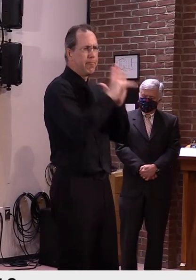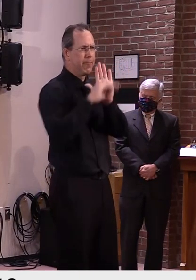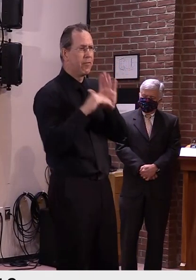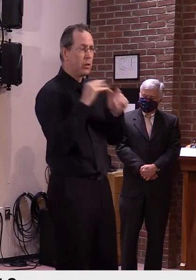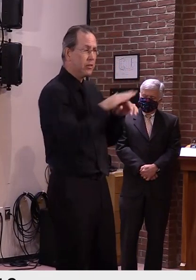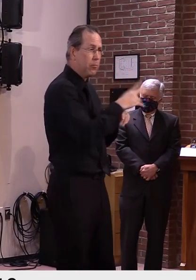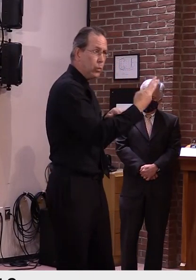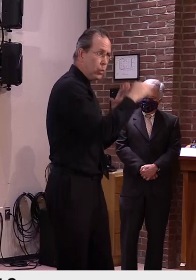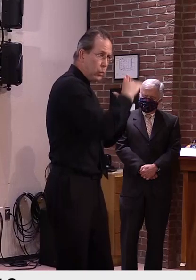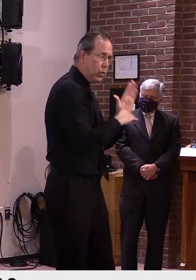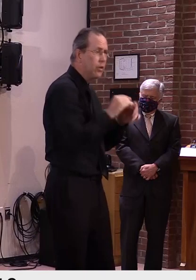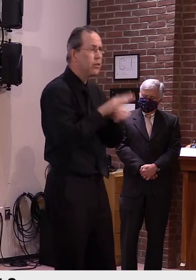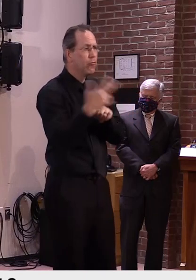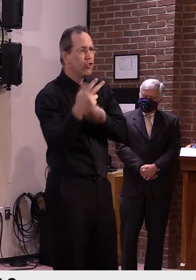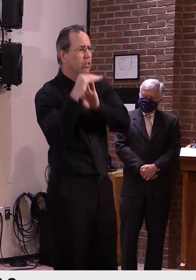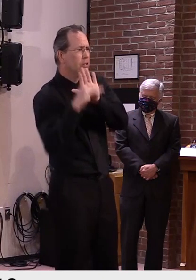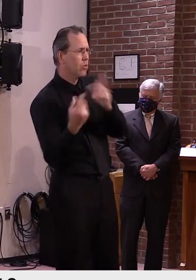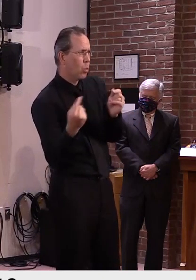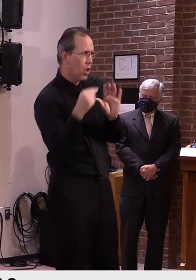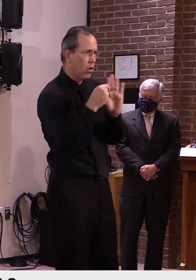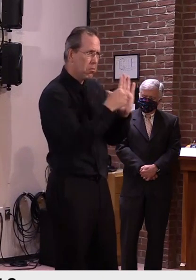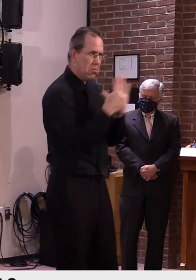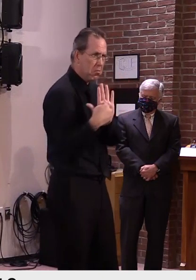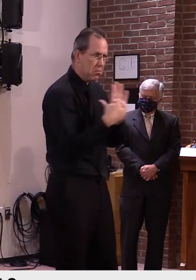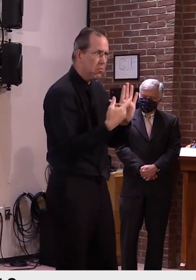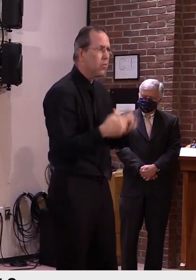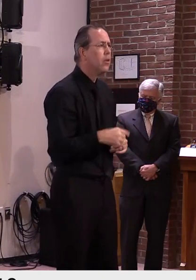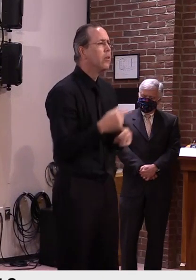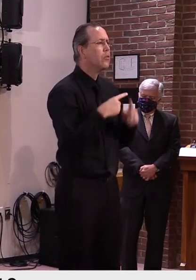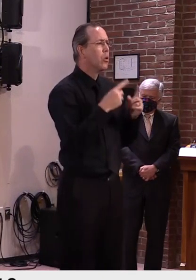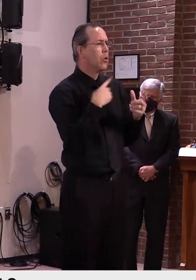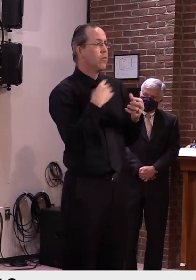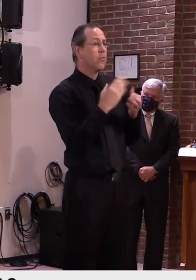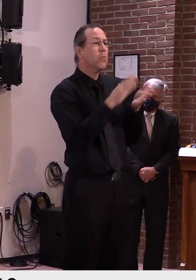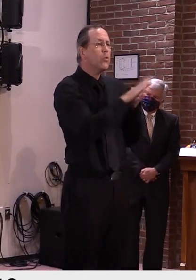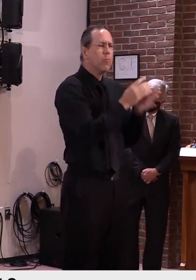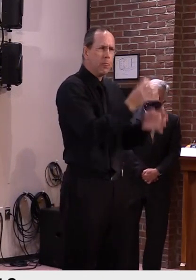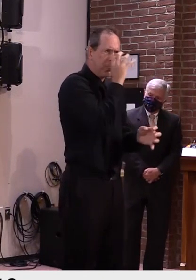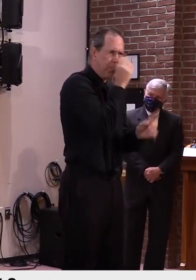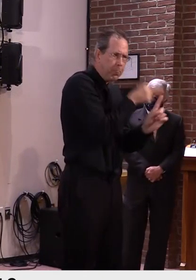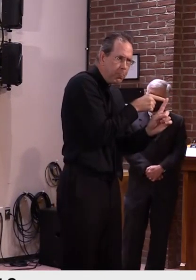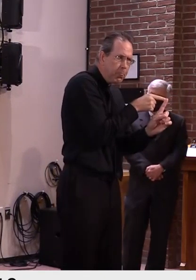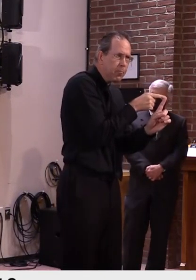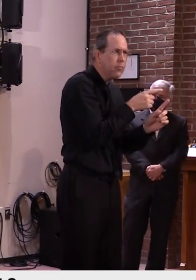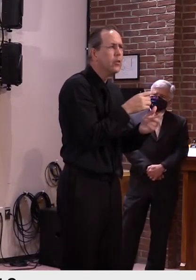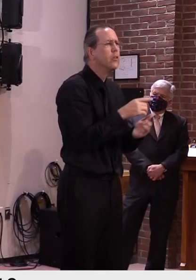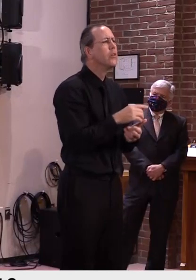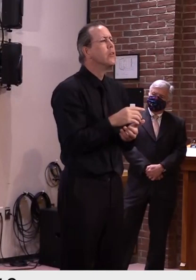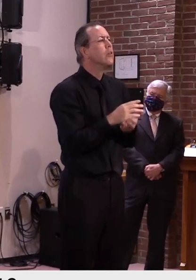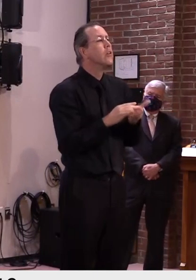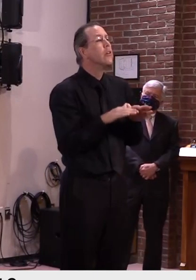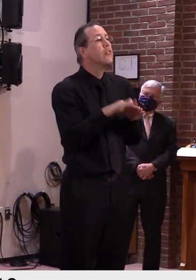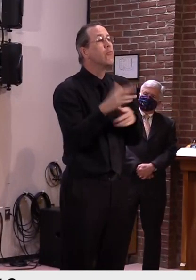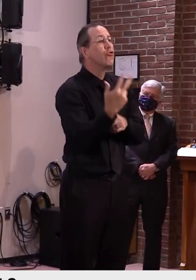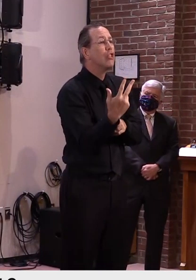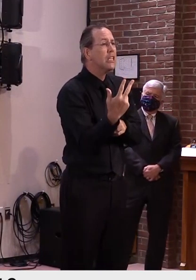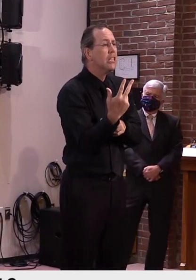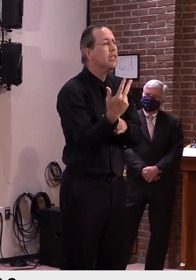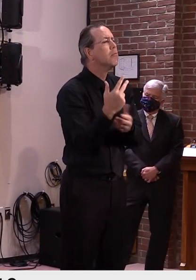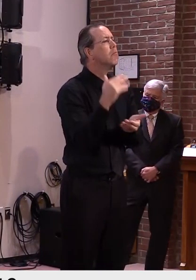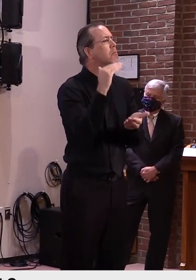operations. Step two is the more stringent level. Step three, on the other hand, still requires the